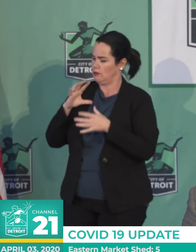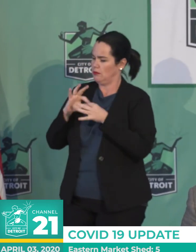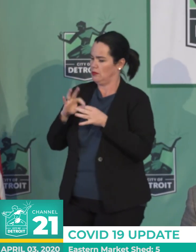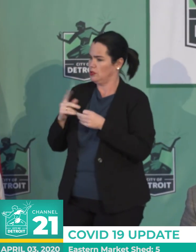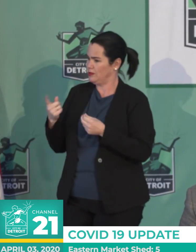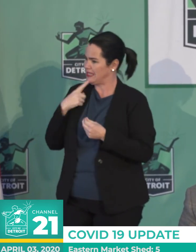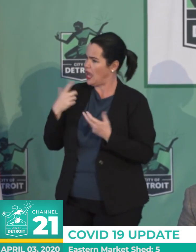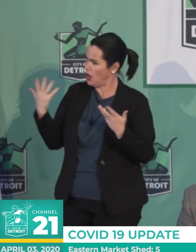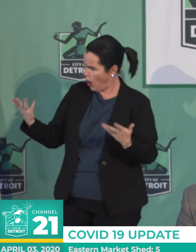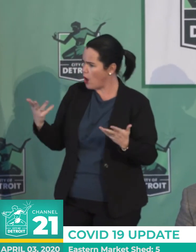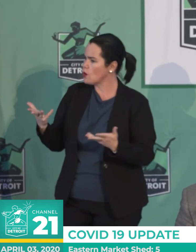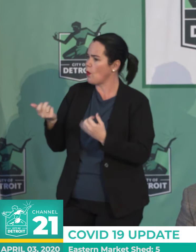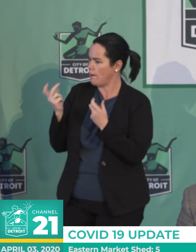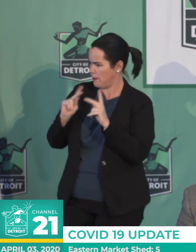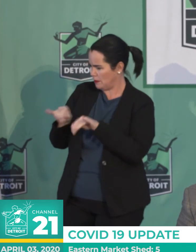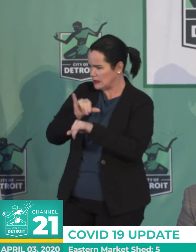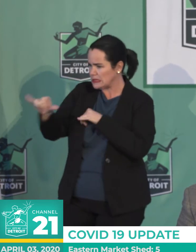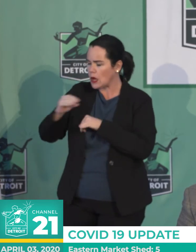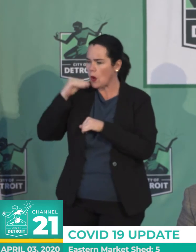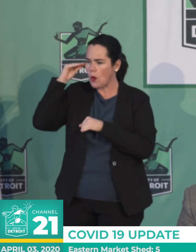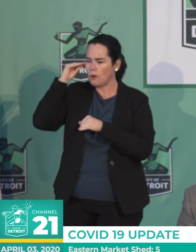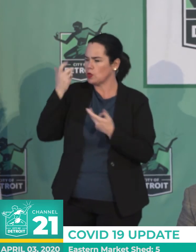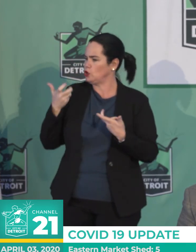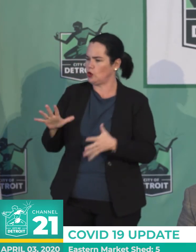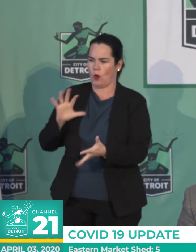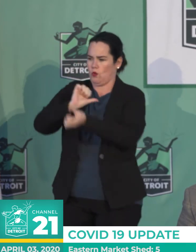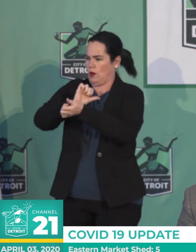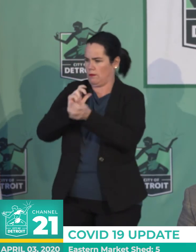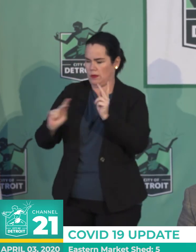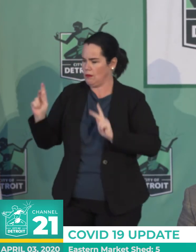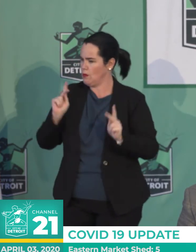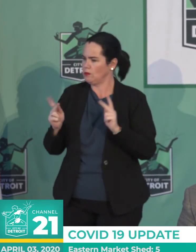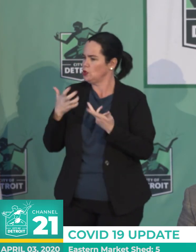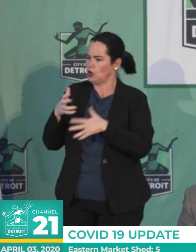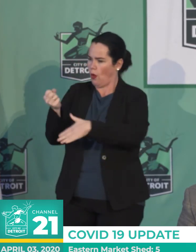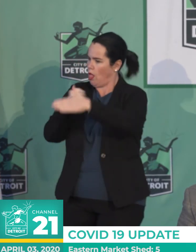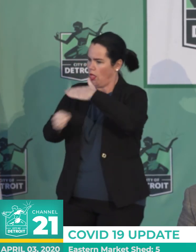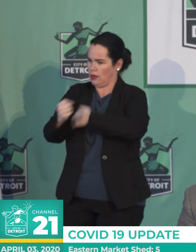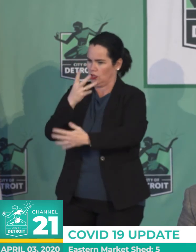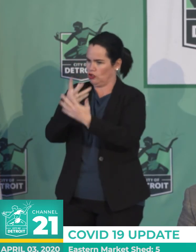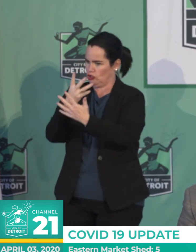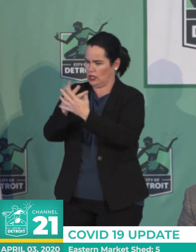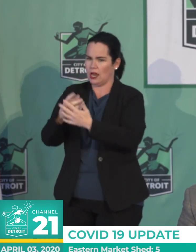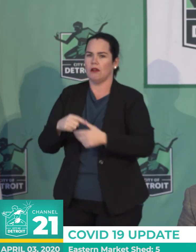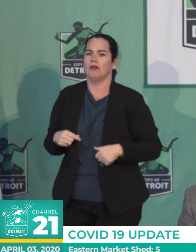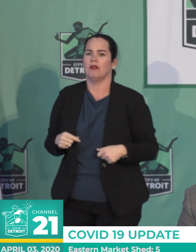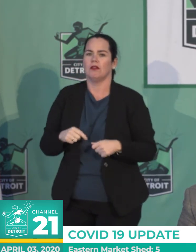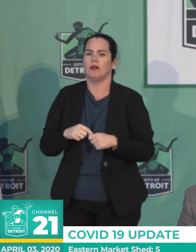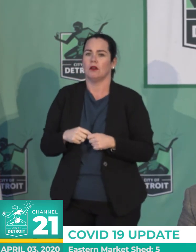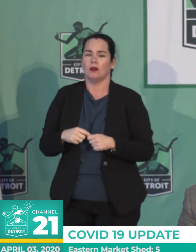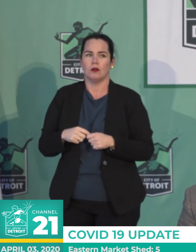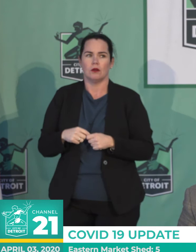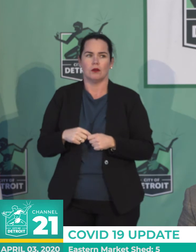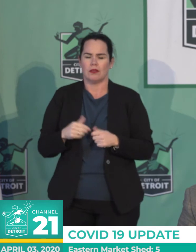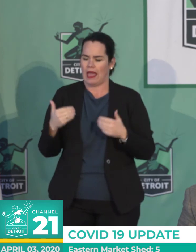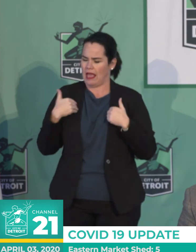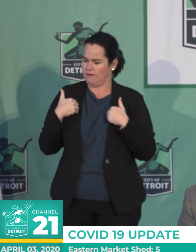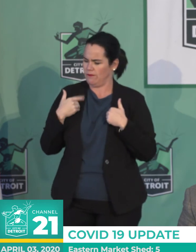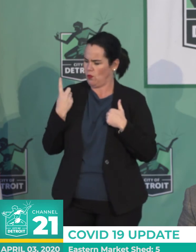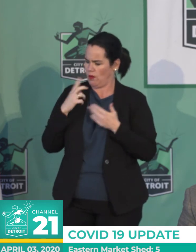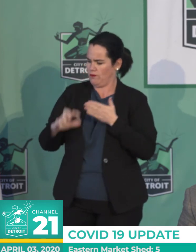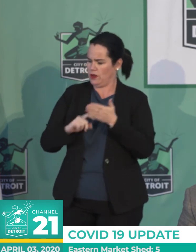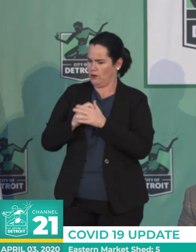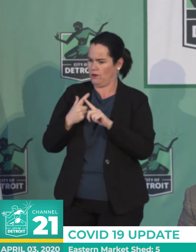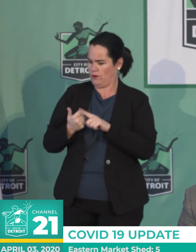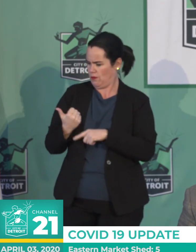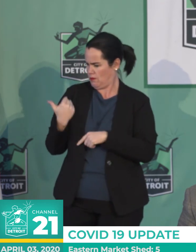to stay home. You don't want to do arrests. You don't want to put people in jail. There was a video posted from last night where there